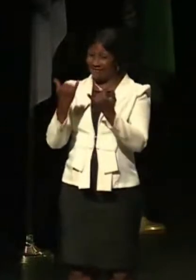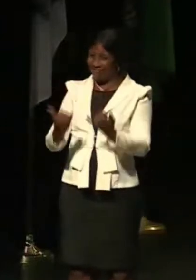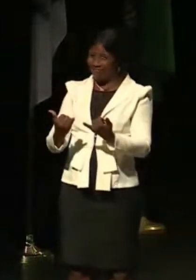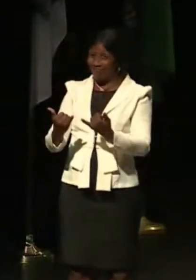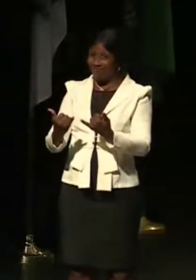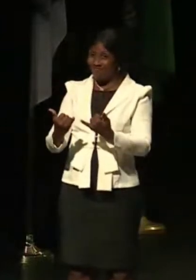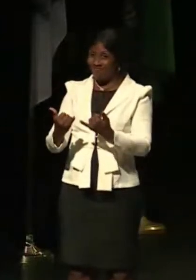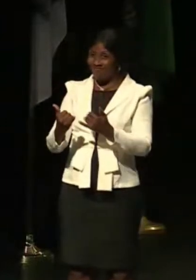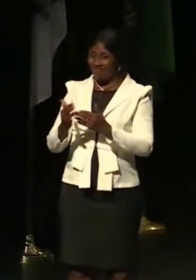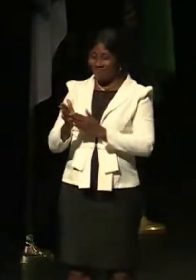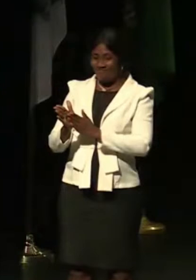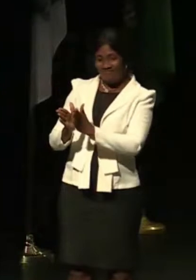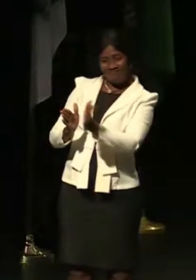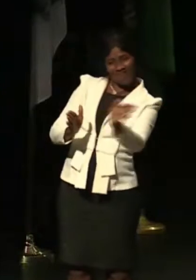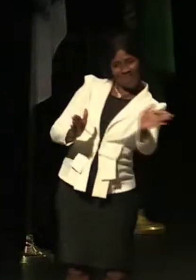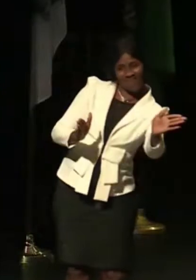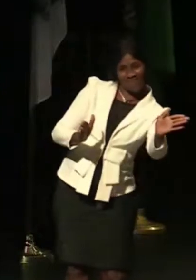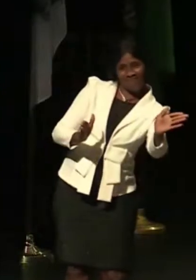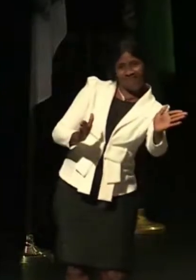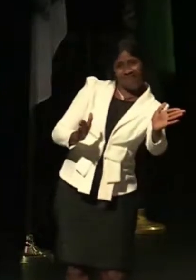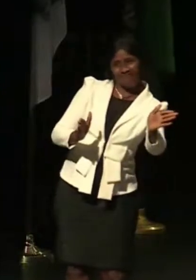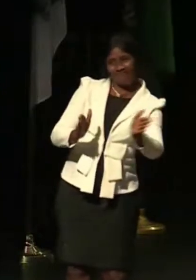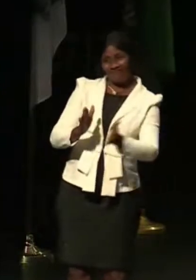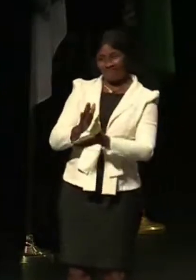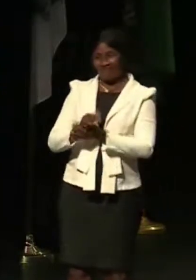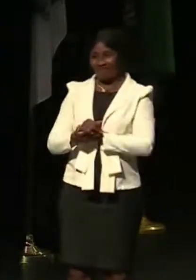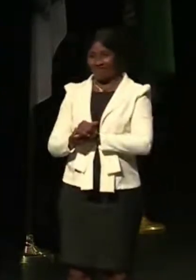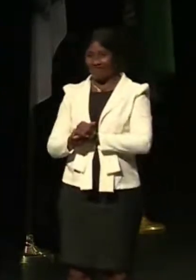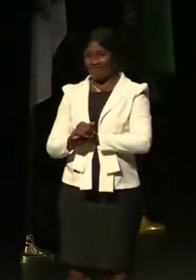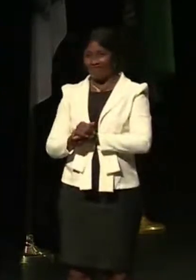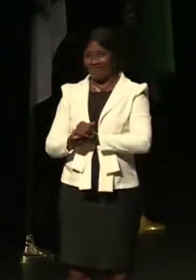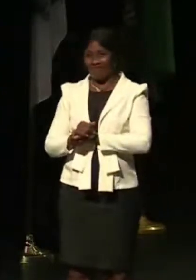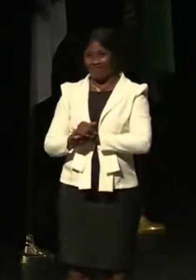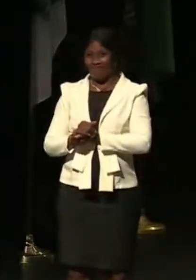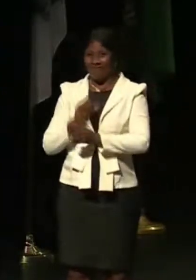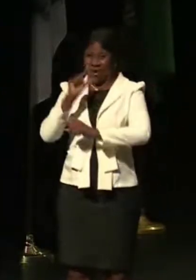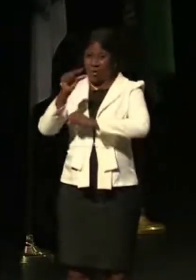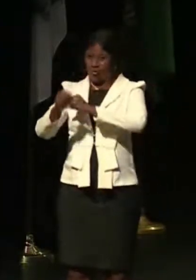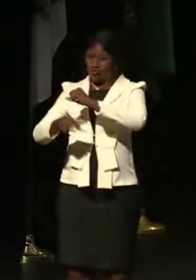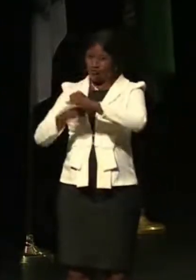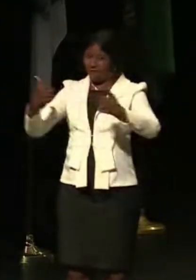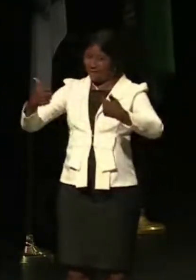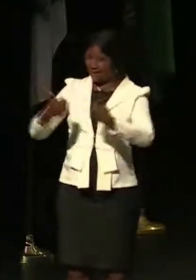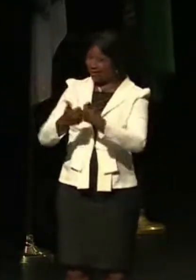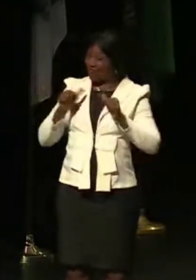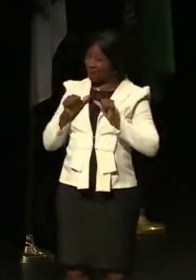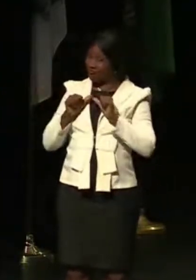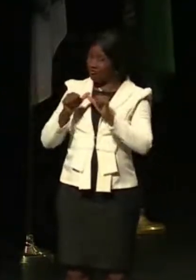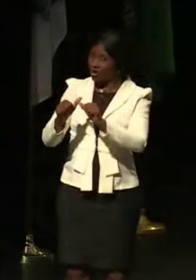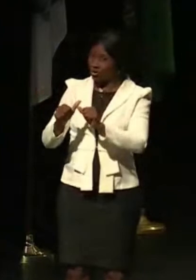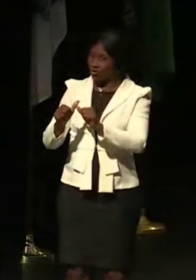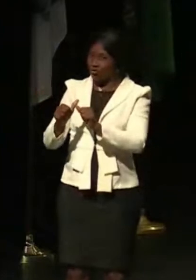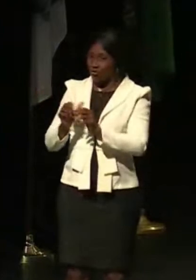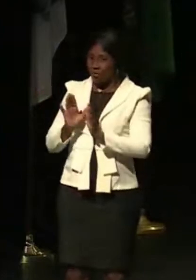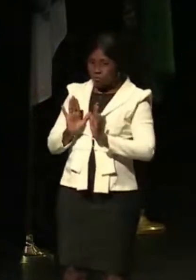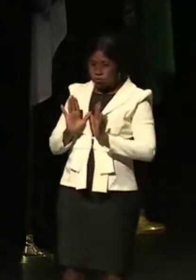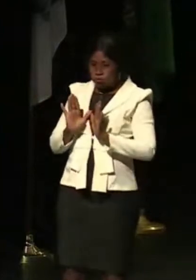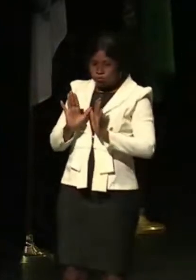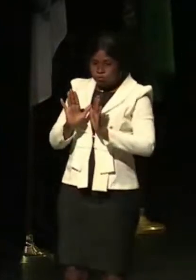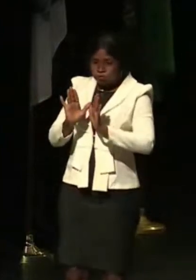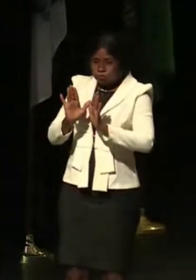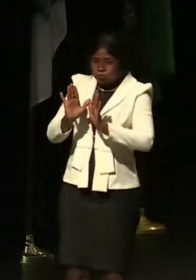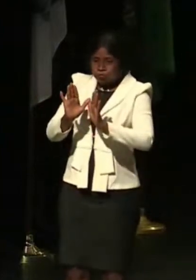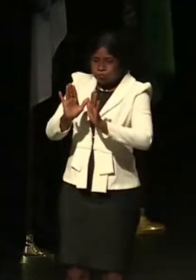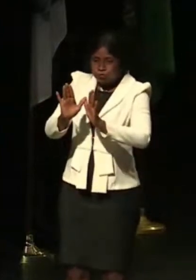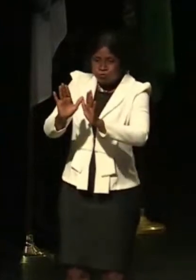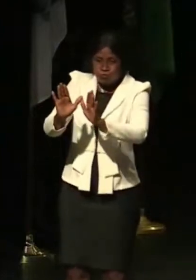before. And global currents are pushing us in some directions that we really don't want to go. And local currents